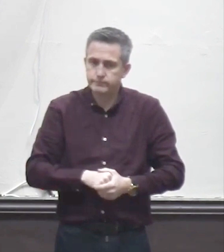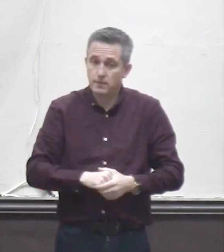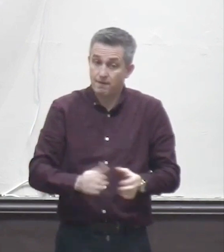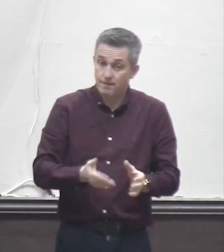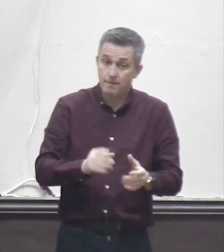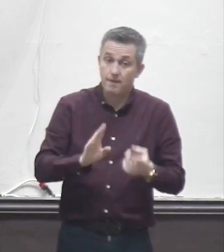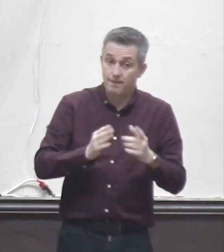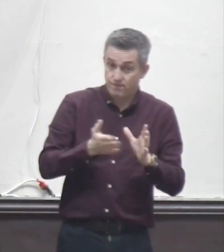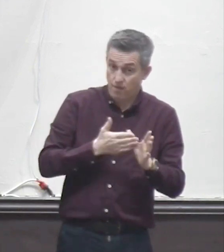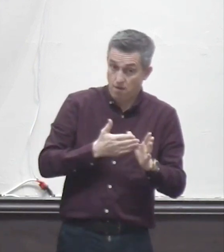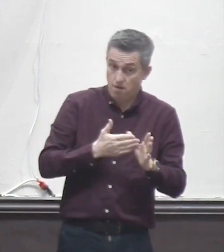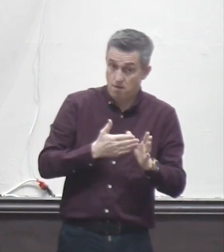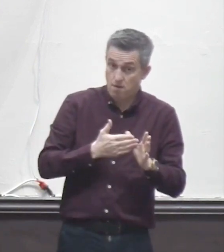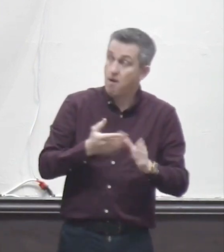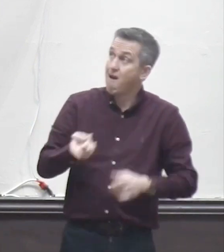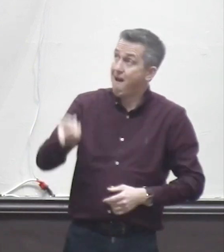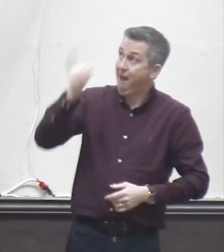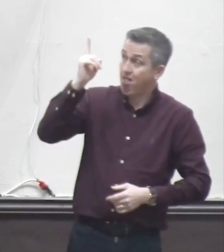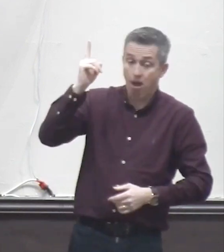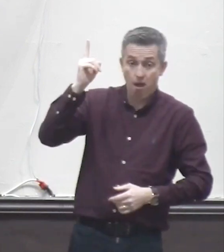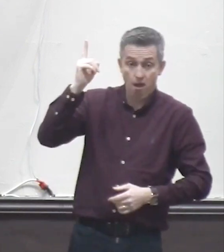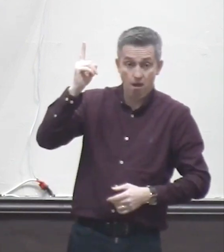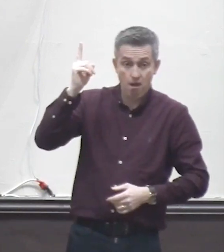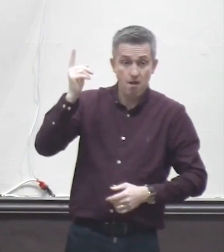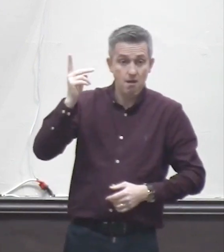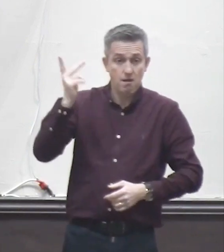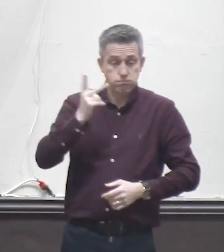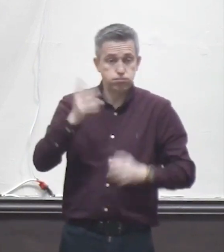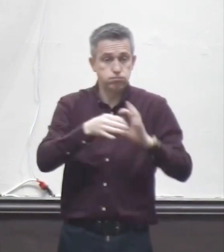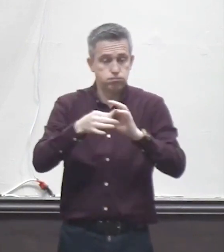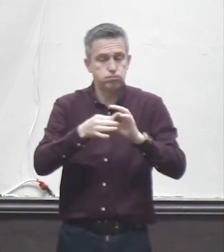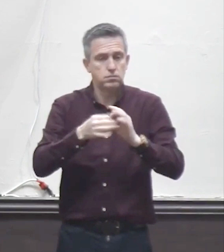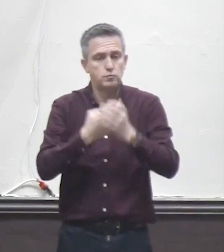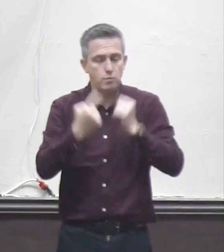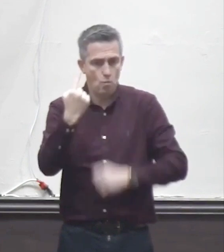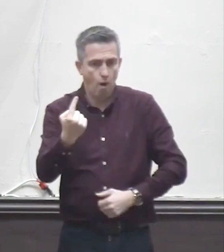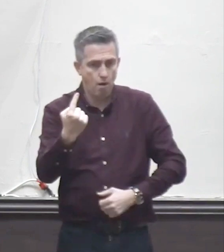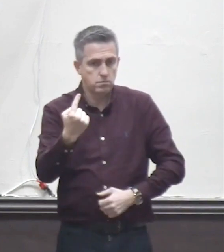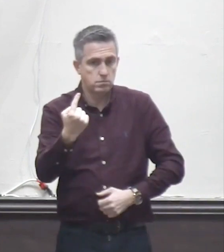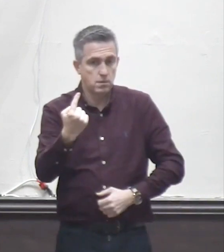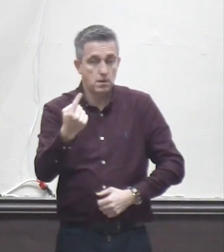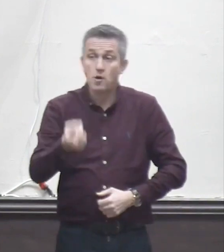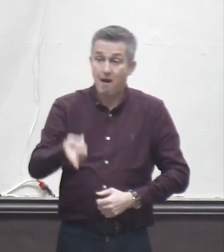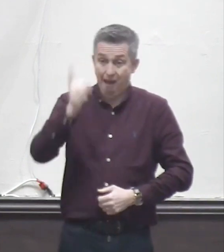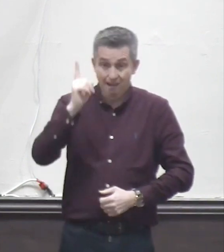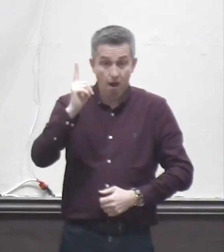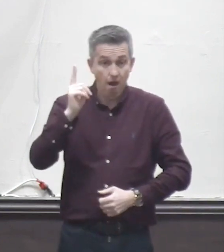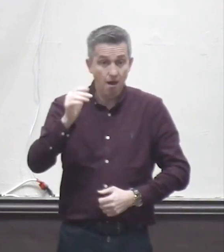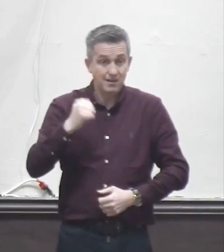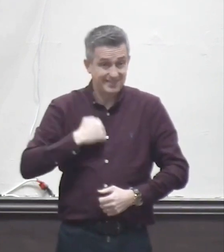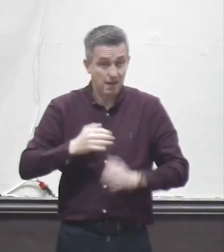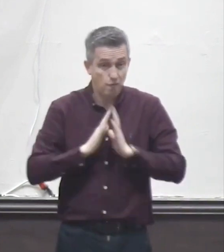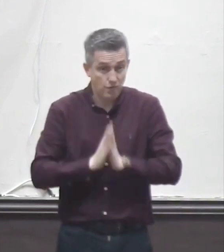when we say that Allah Azza wa Jal is one, what we mean by that is the fact that Allah Azza wa Jal in